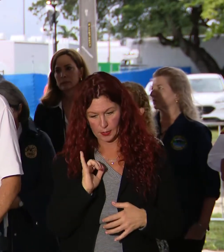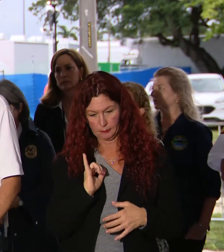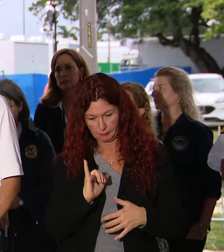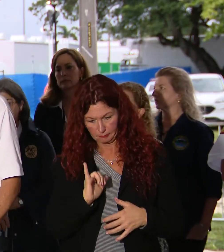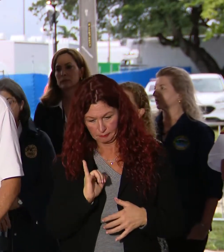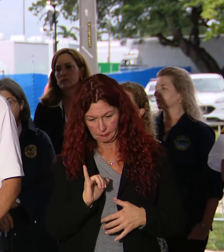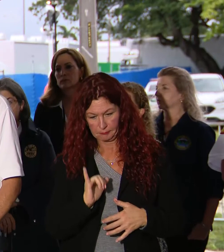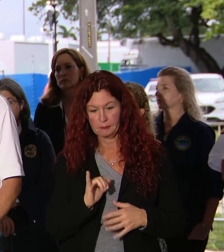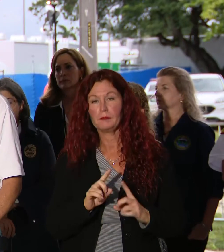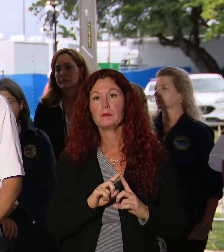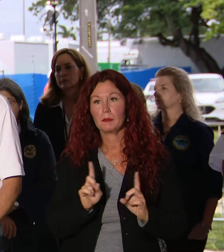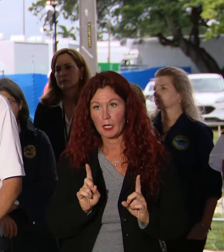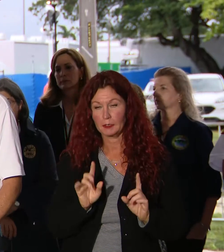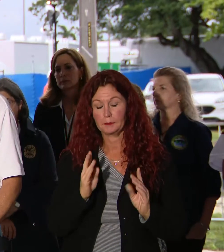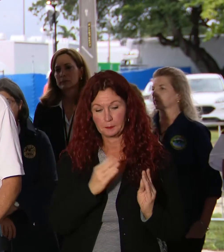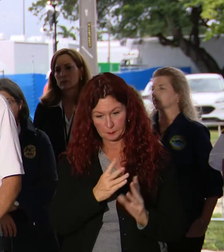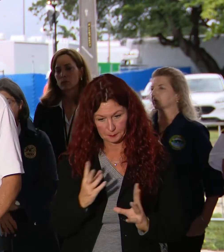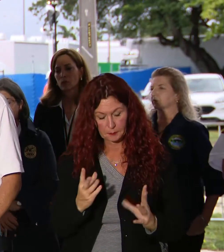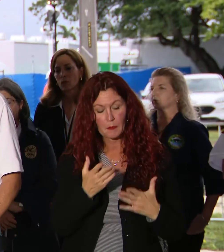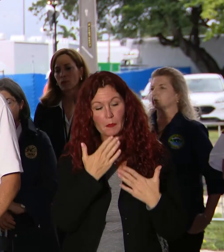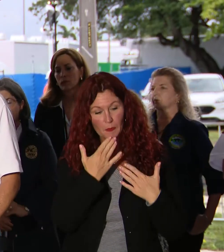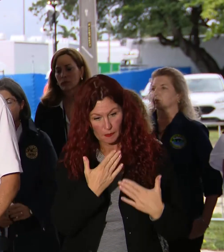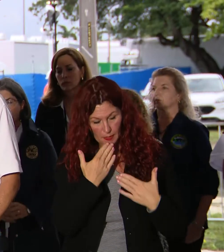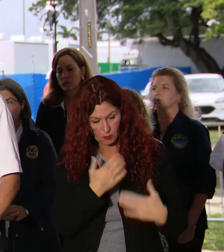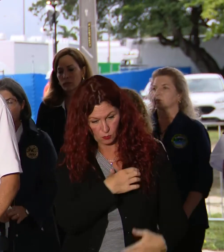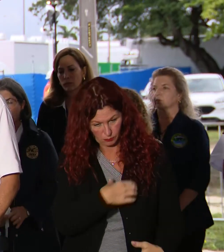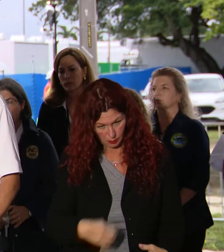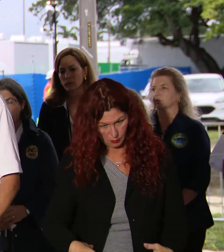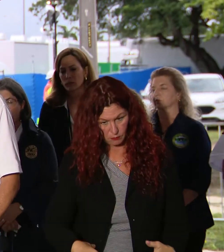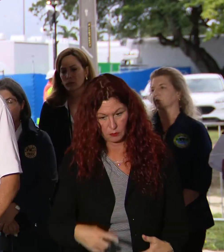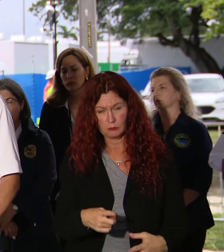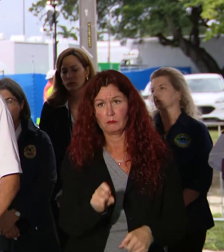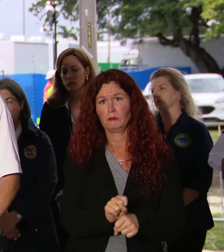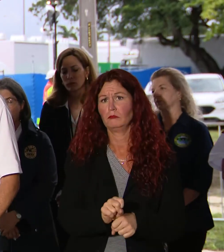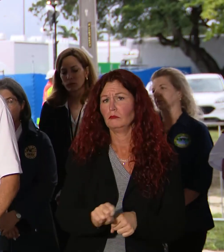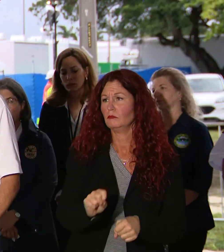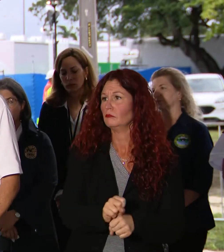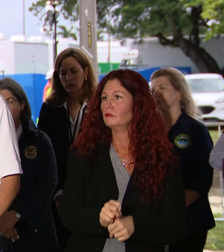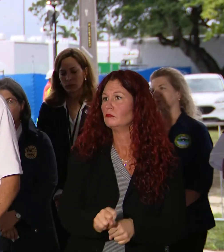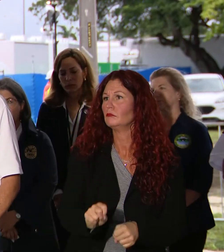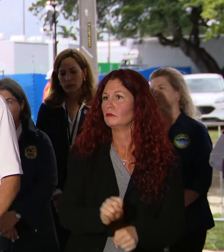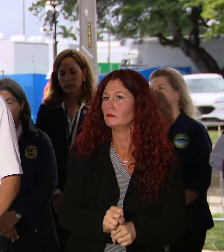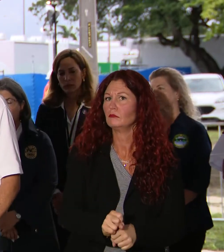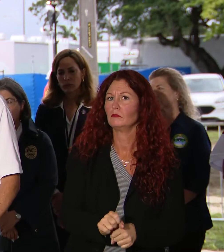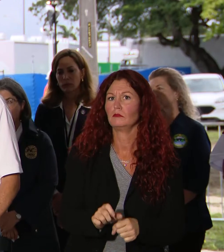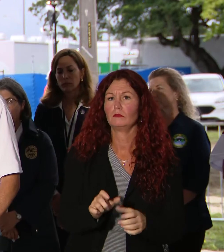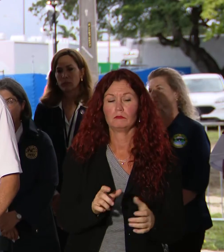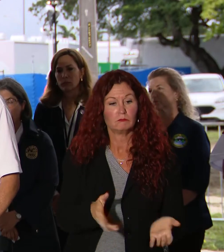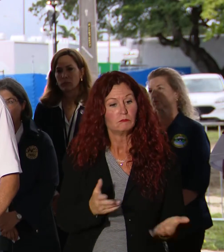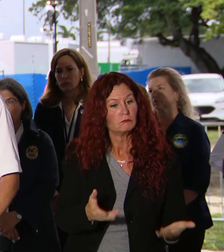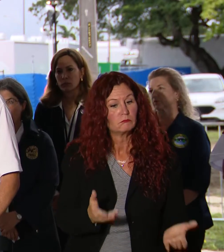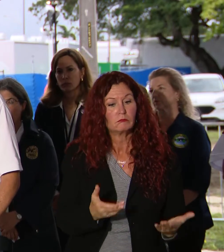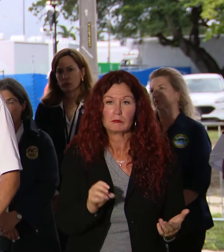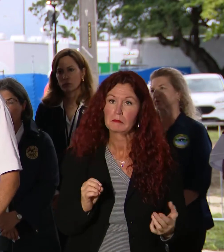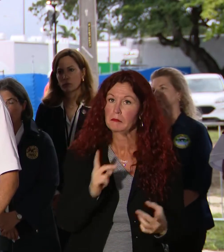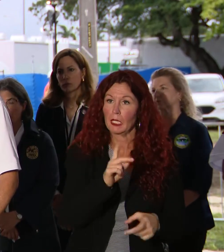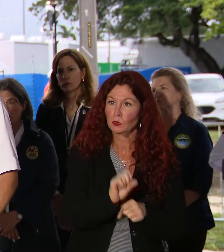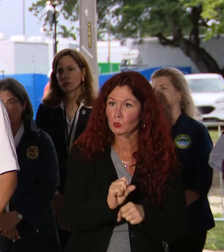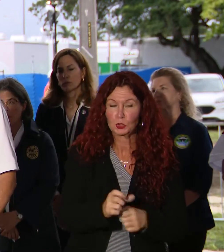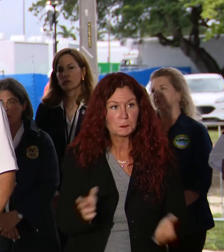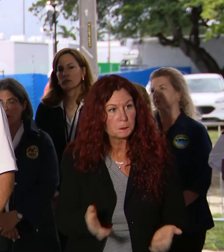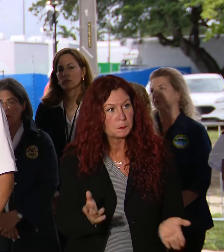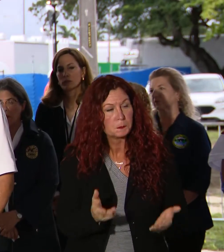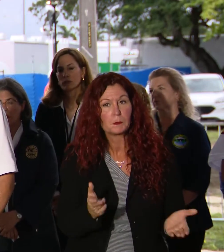want to thank Mayor Cava sincerely for working as hard as she did to restart the effort, because, you